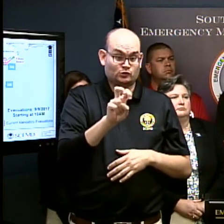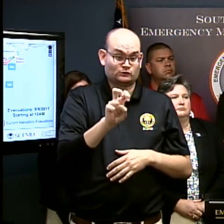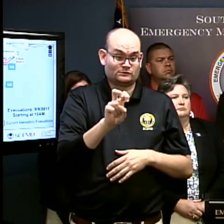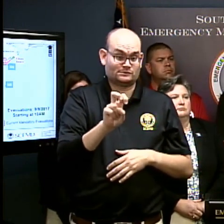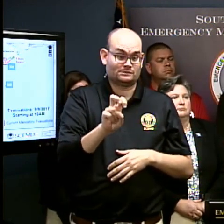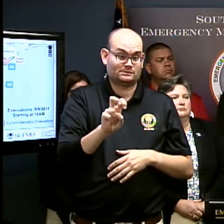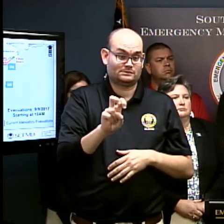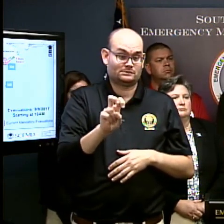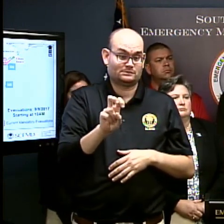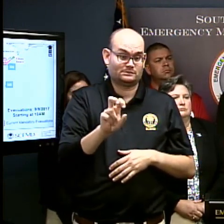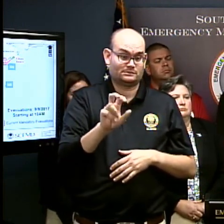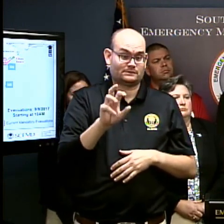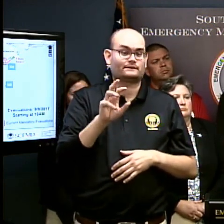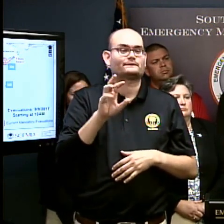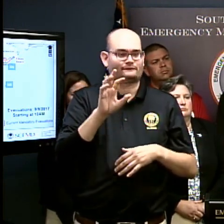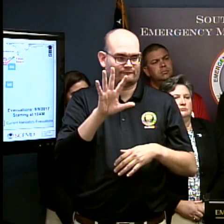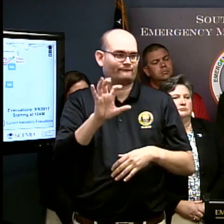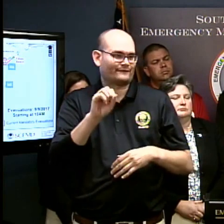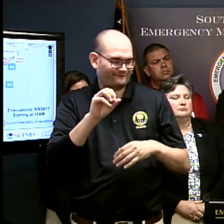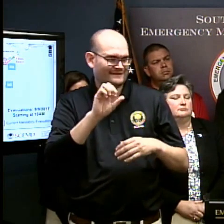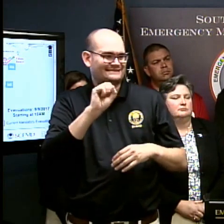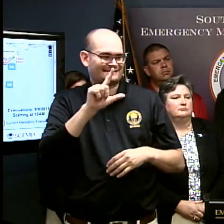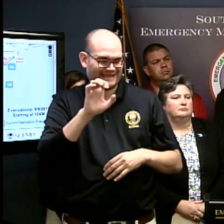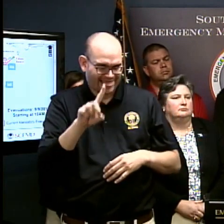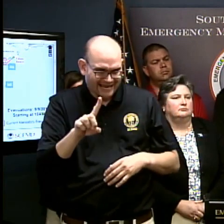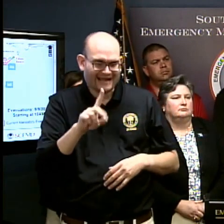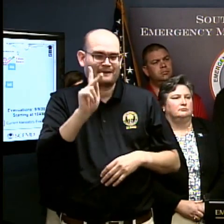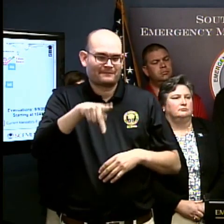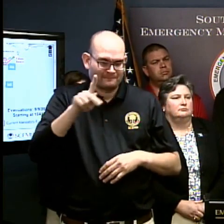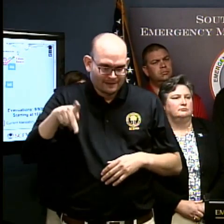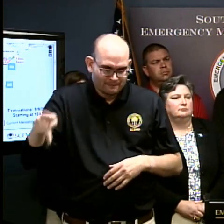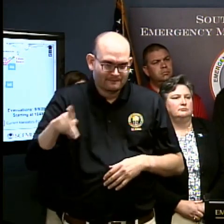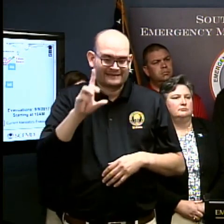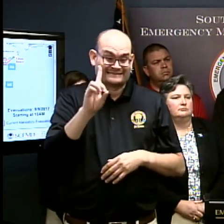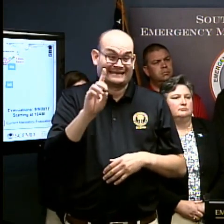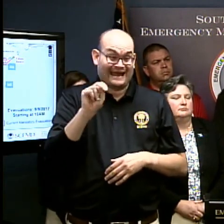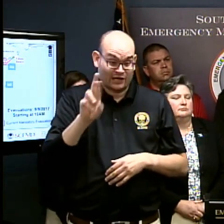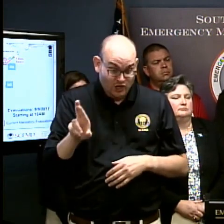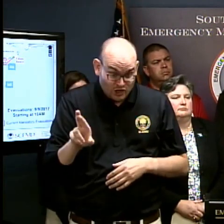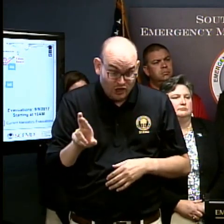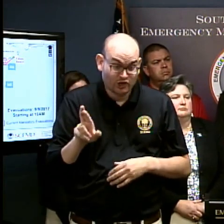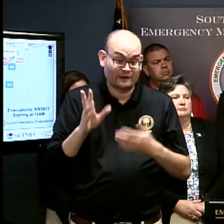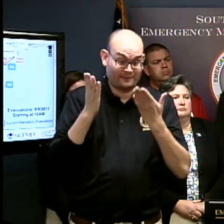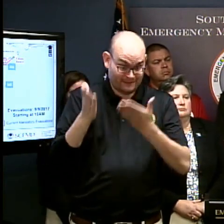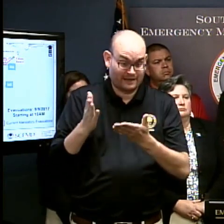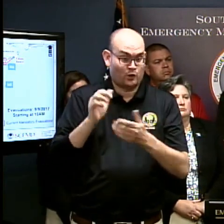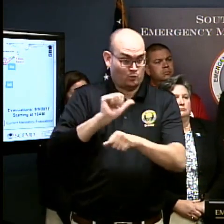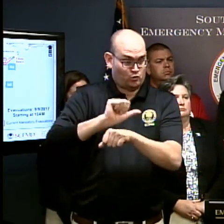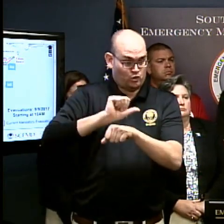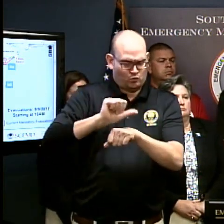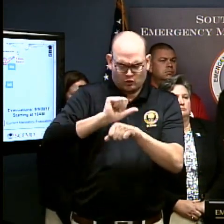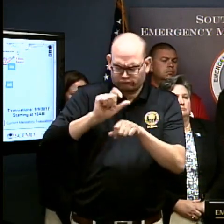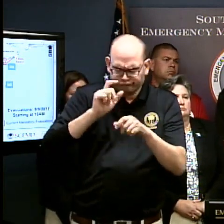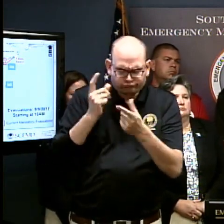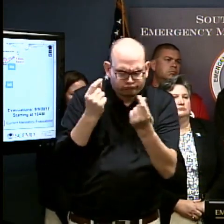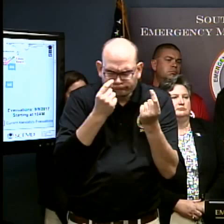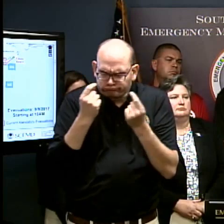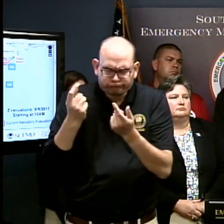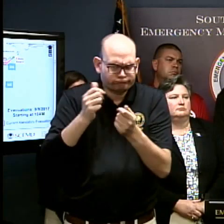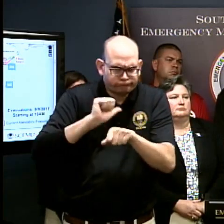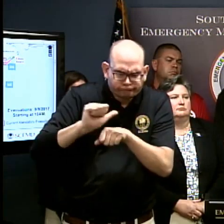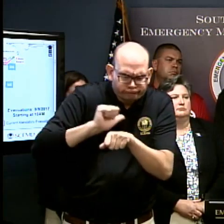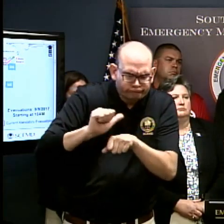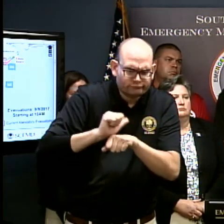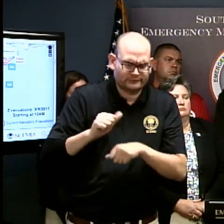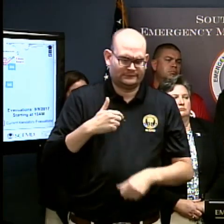probation, pardon, and parole, Department of Natural Resources agents on duty. We have signed today, I signed a